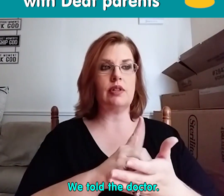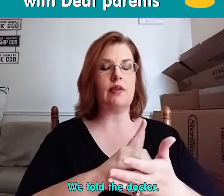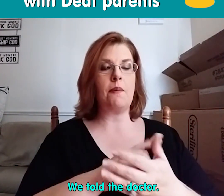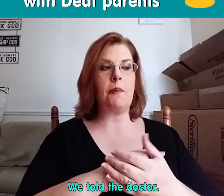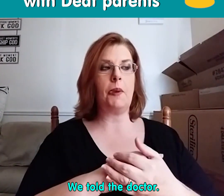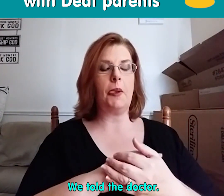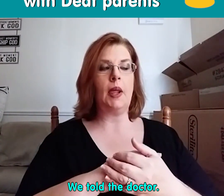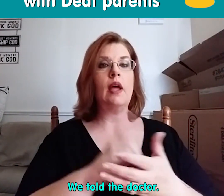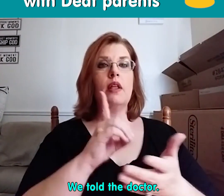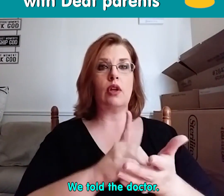never full.